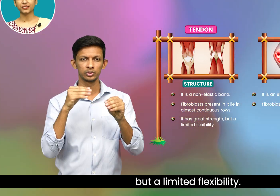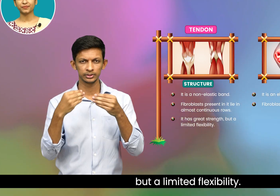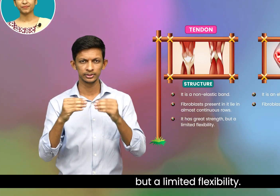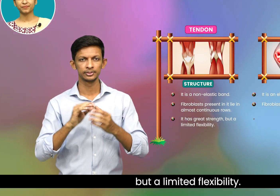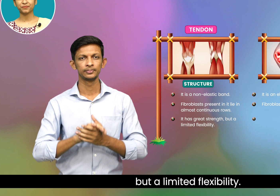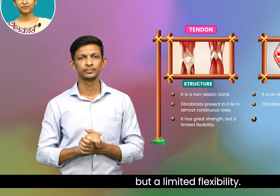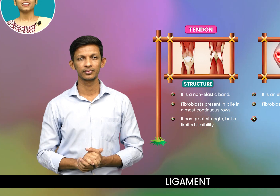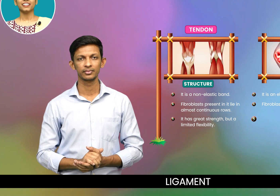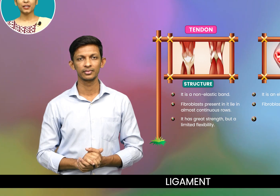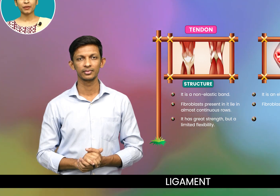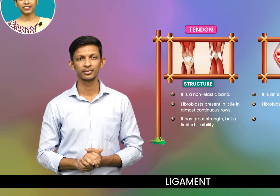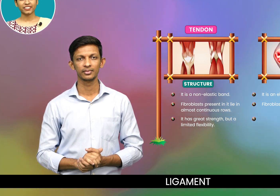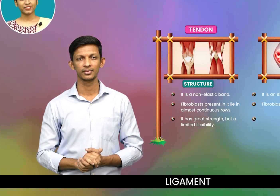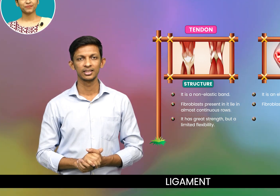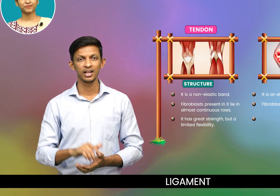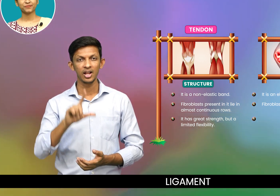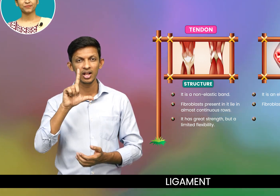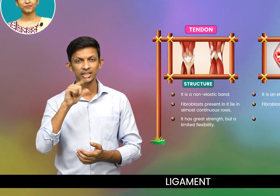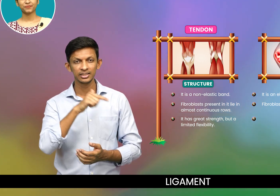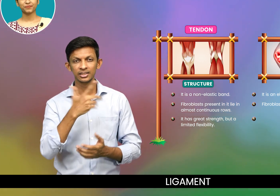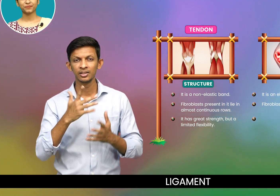flexibility. Ligament.